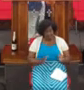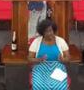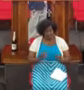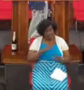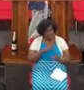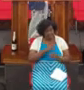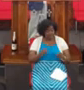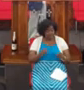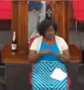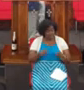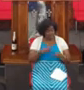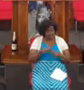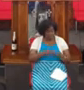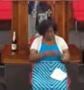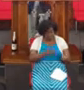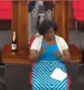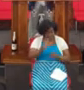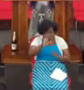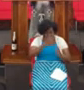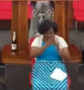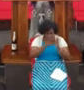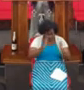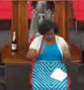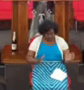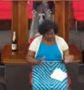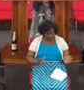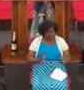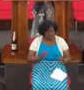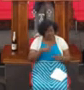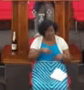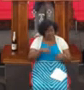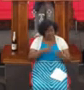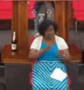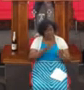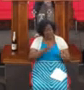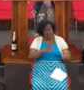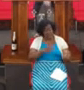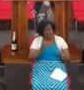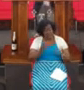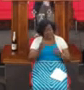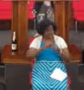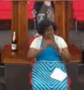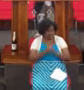but Lord, when I leave your house, let me leave change.